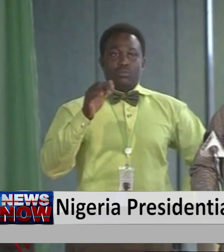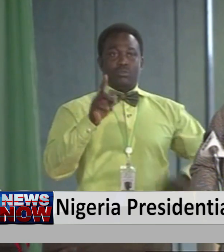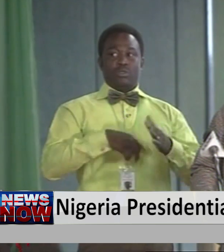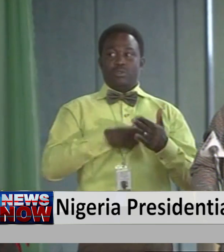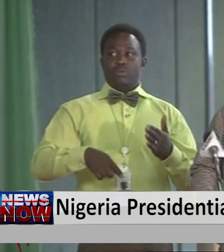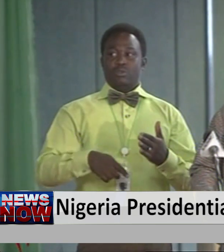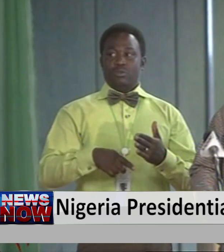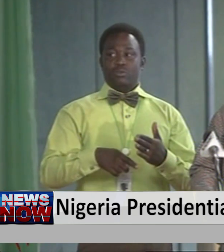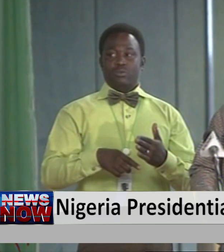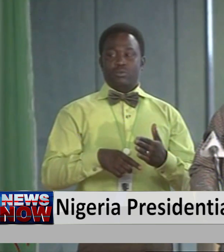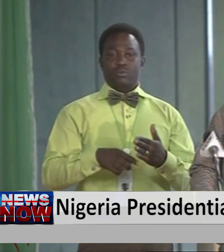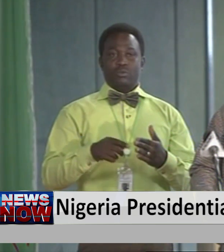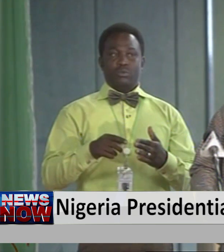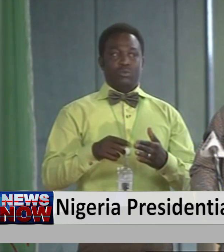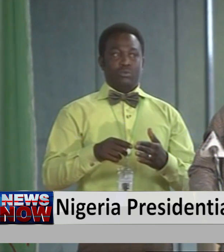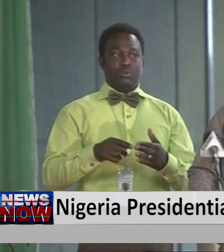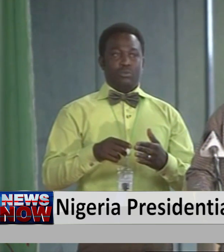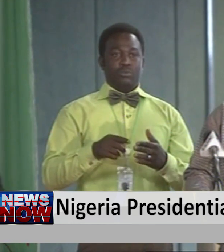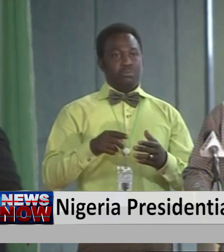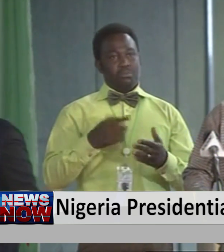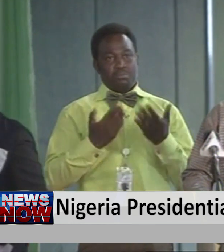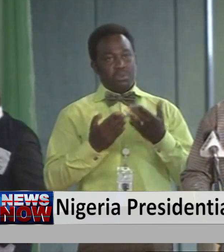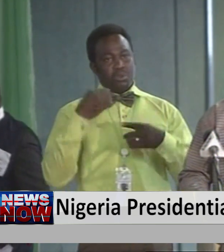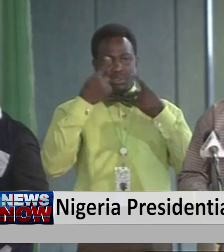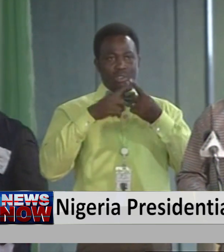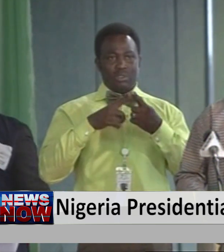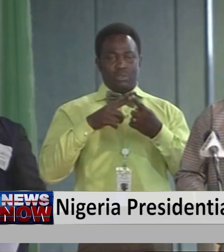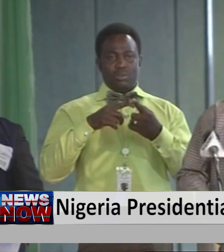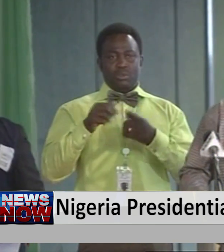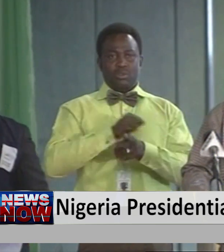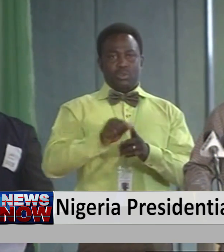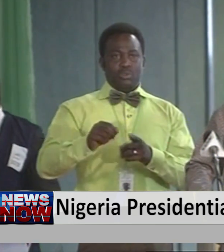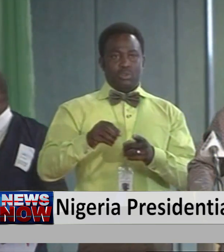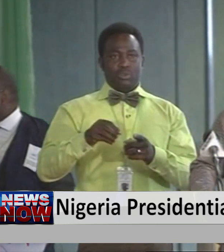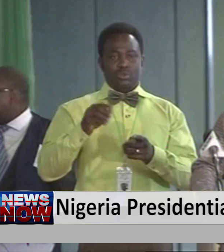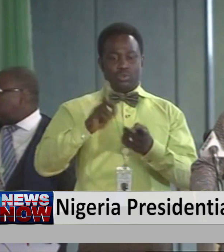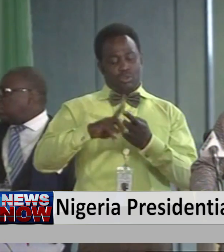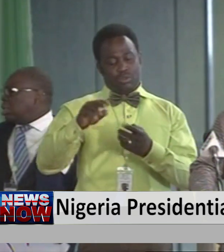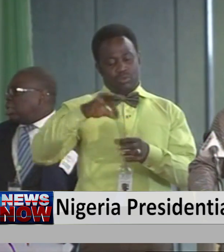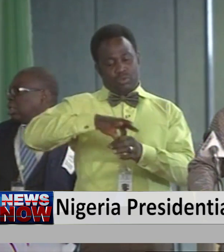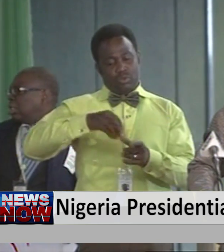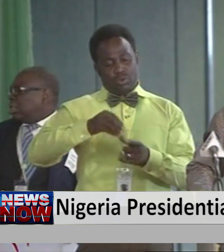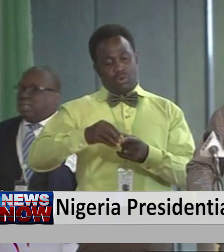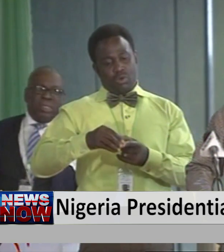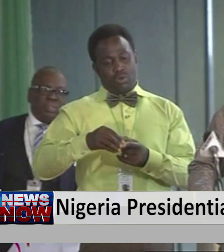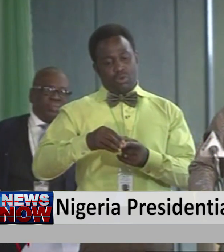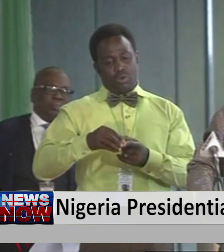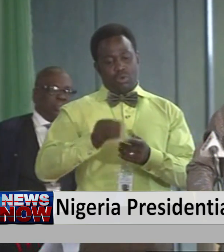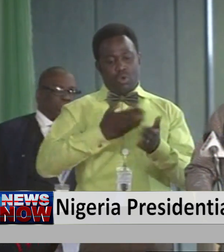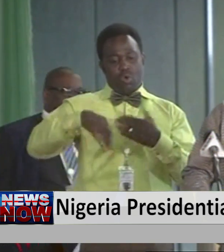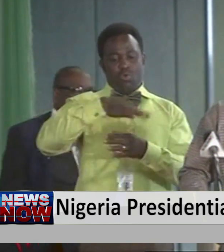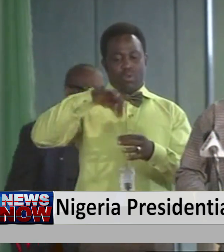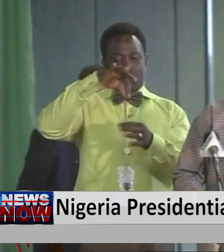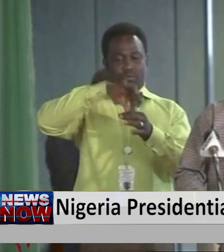cancellation owing to either disruption in the voting or